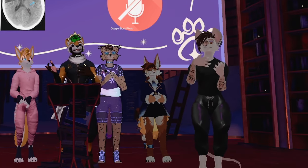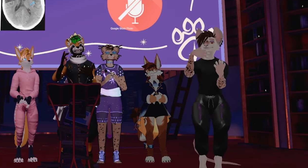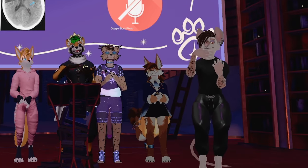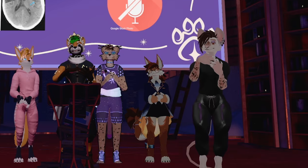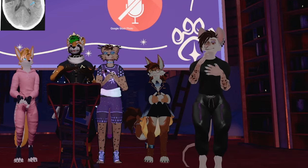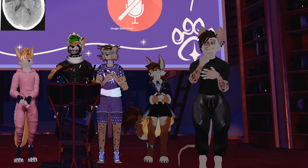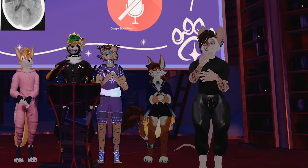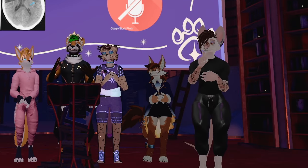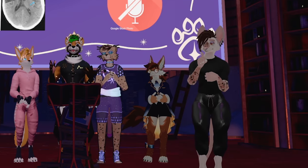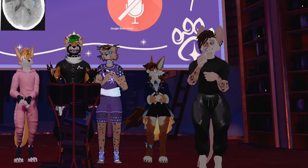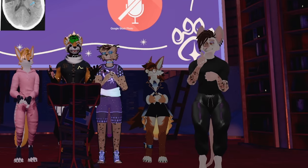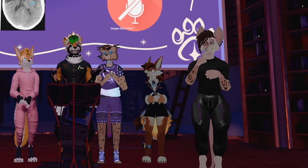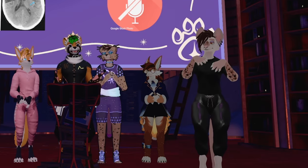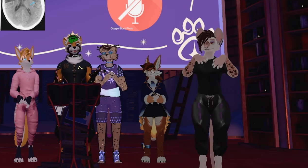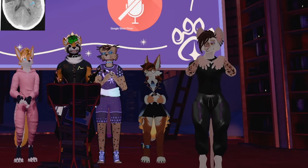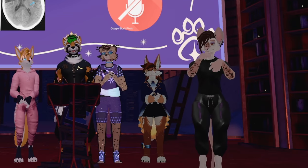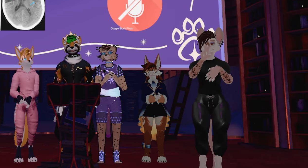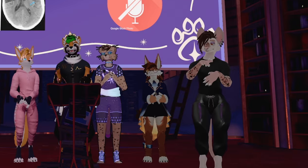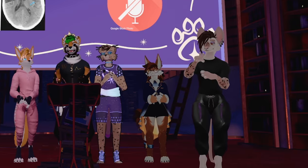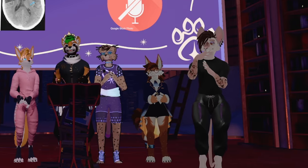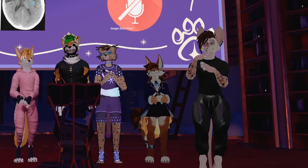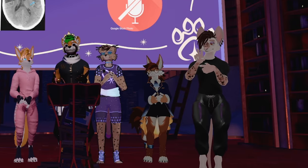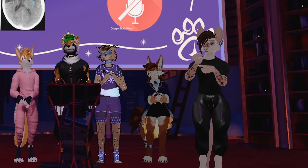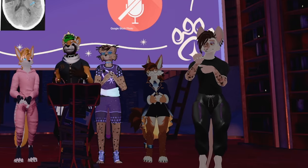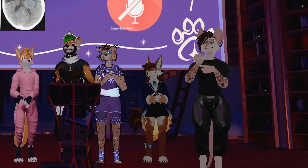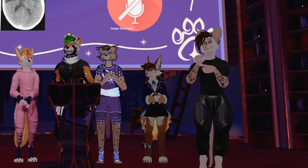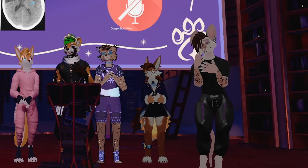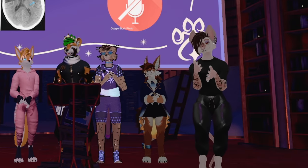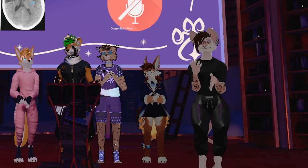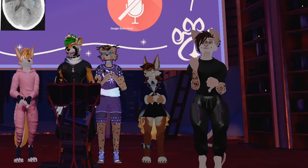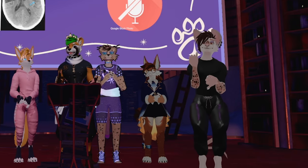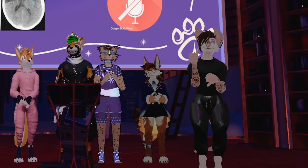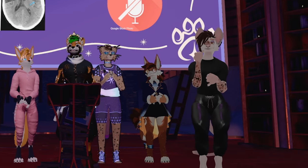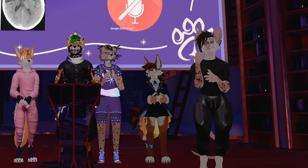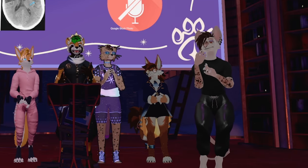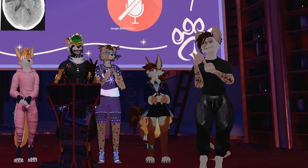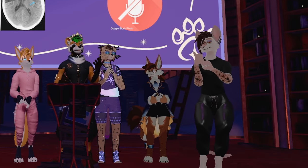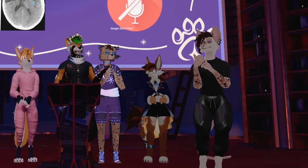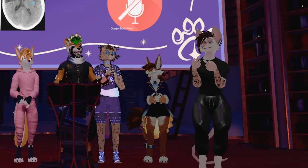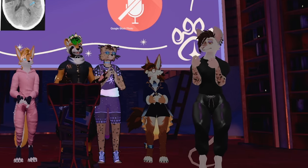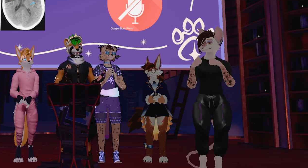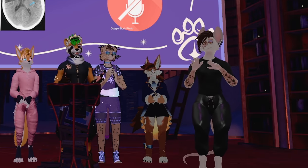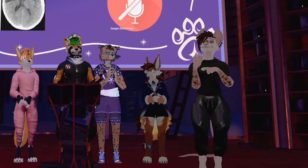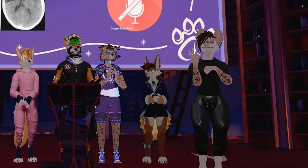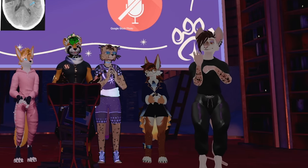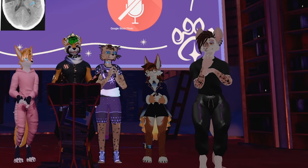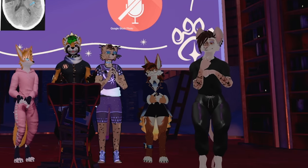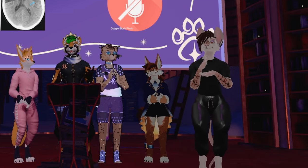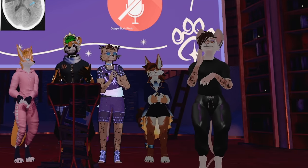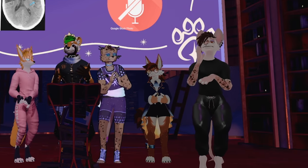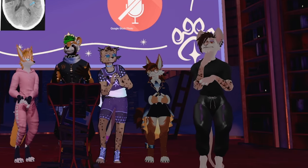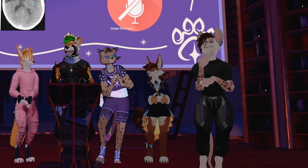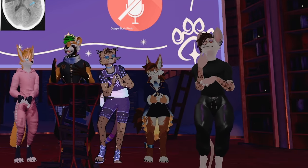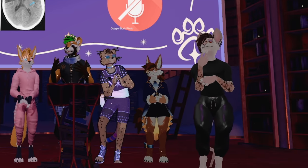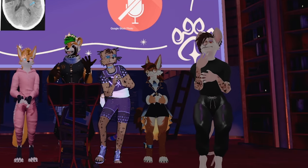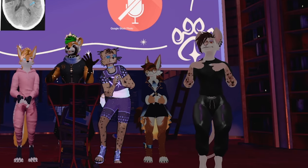However, again, if you're someone who doesn't use your voice in game and you want to learn sign language so you can communicate with others who you